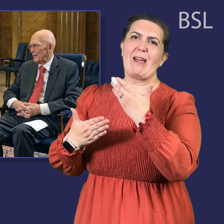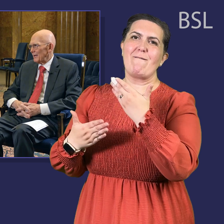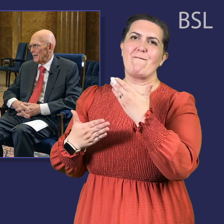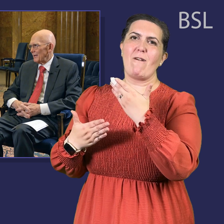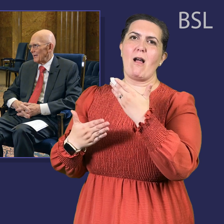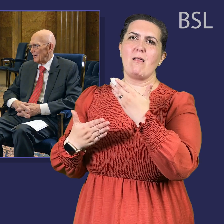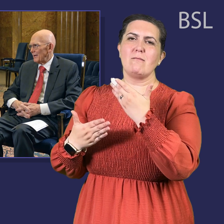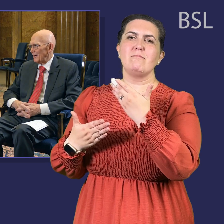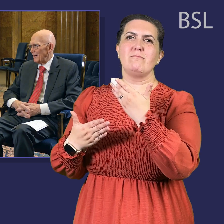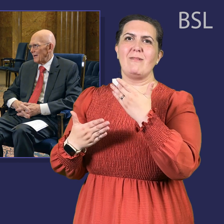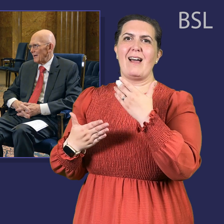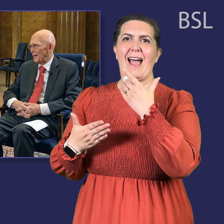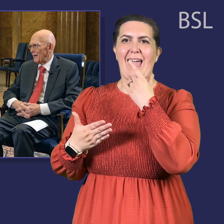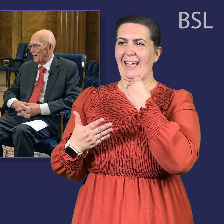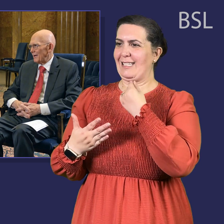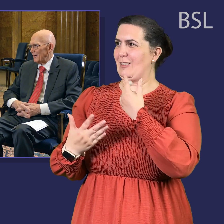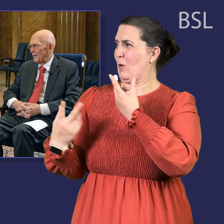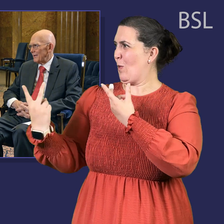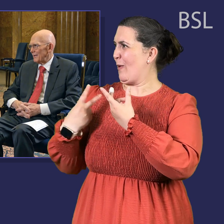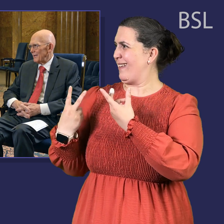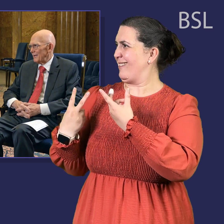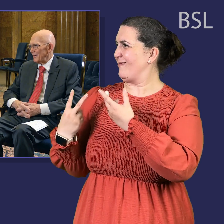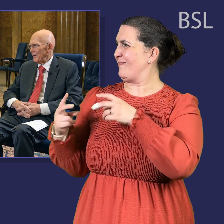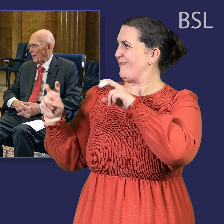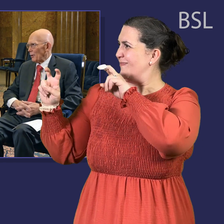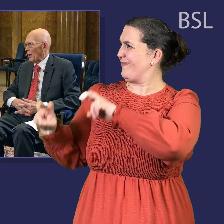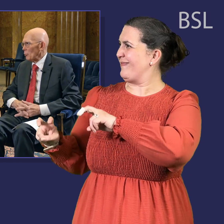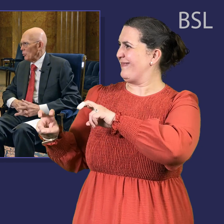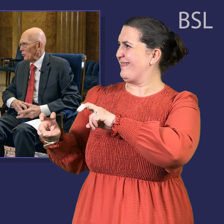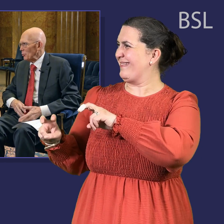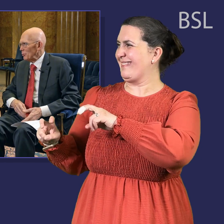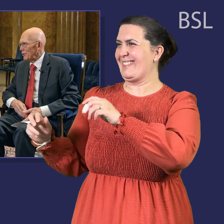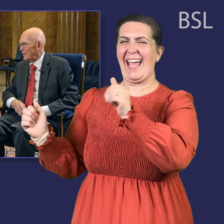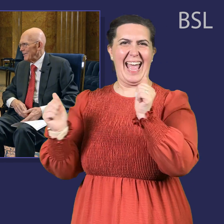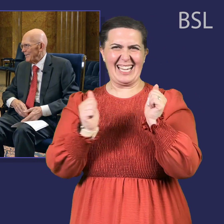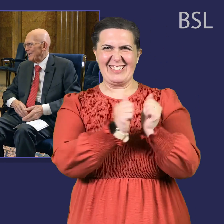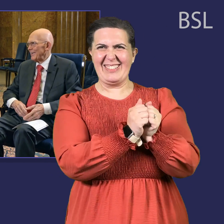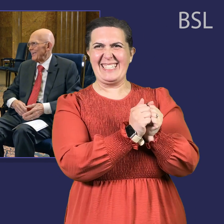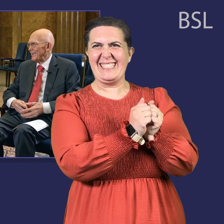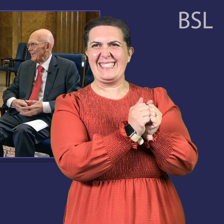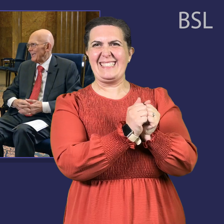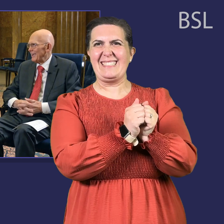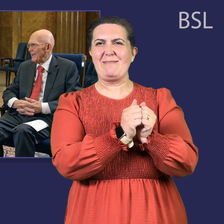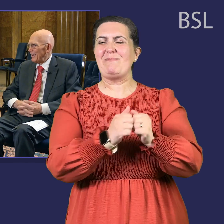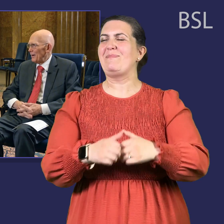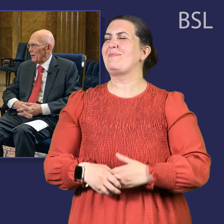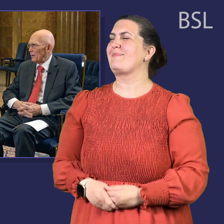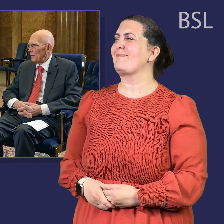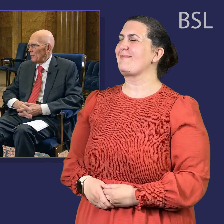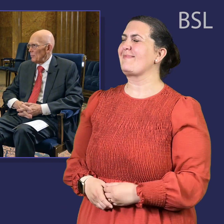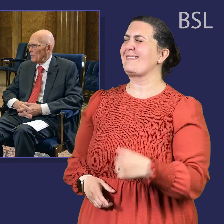grateful that I have this chance to be here with you. And I with you. And so